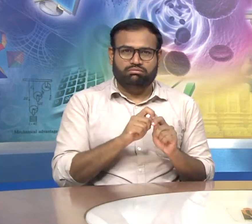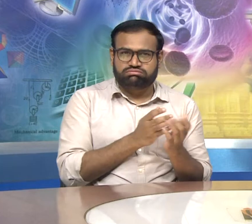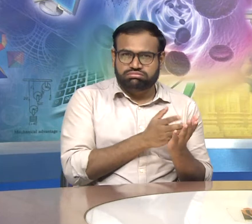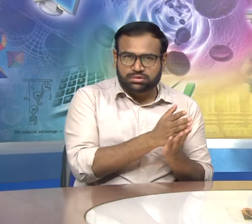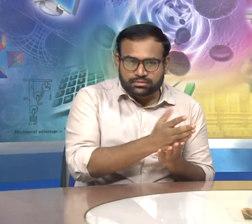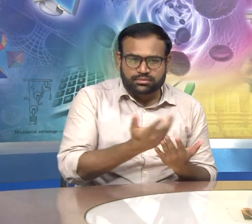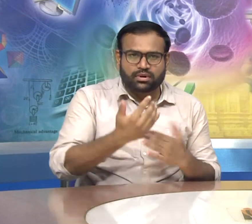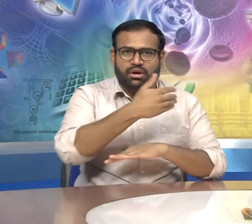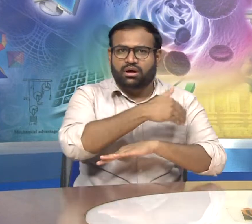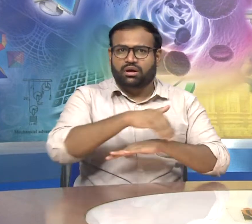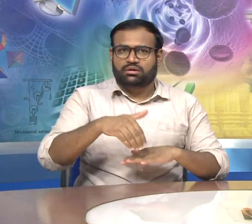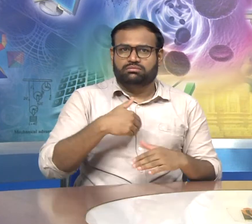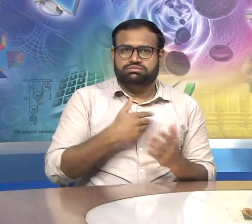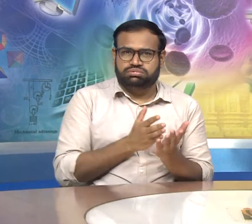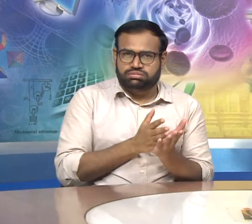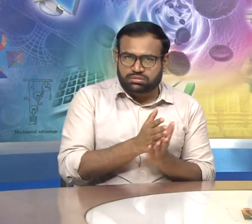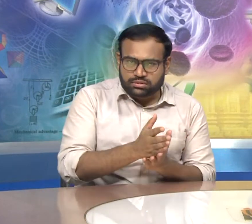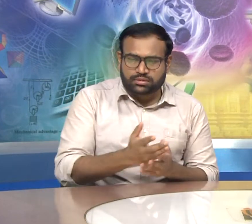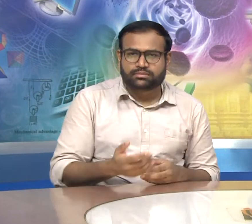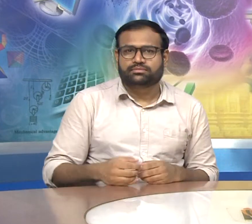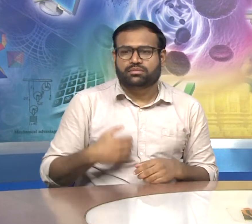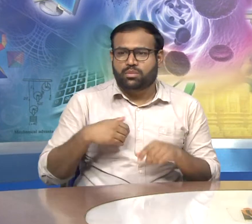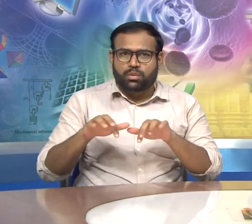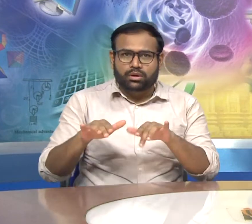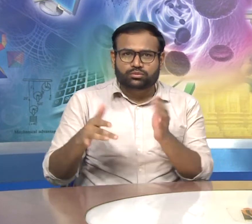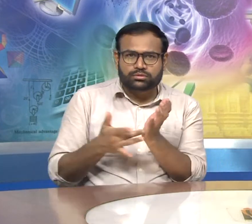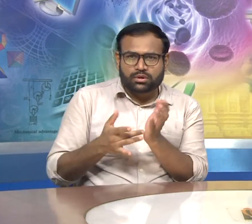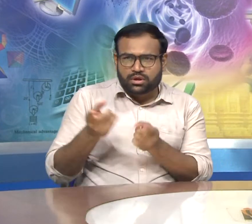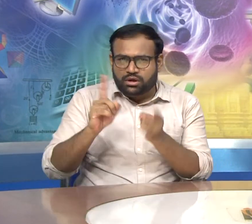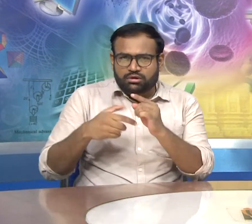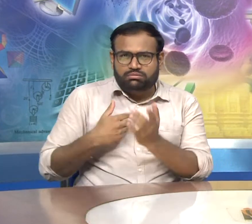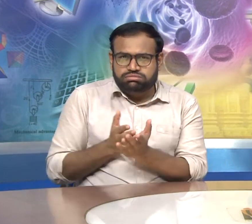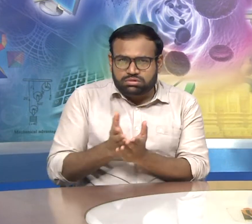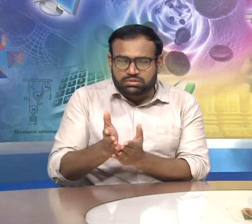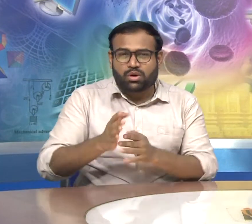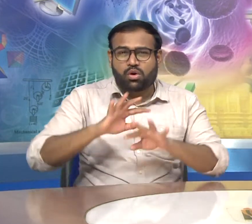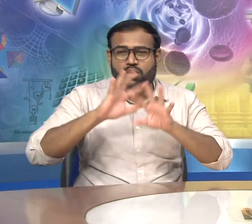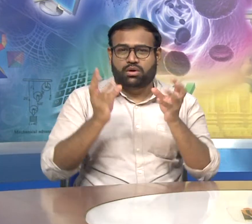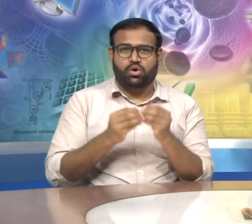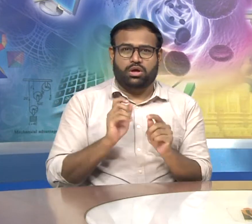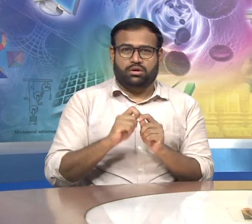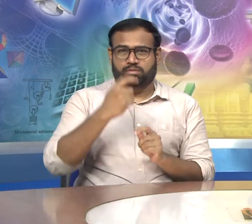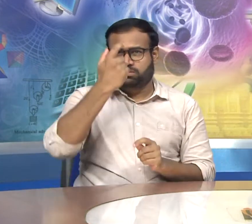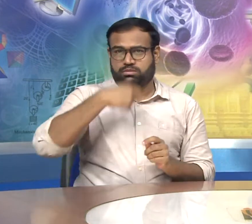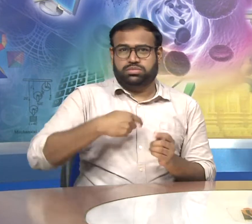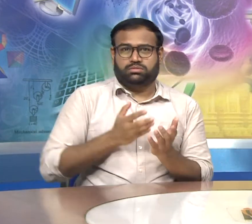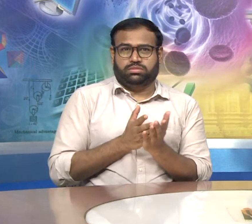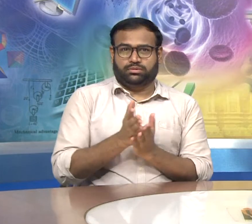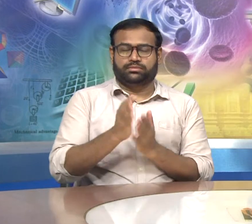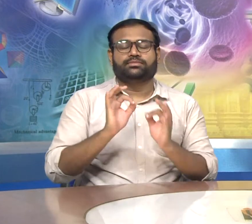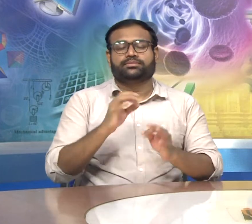work is like doctor is working professionally, engineer is a working professional, ID profession, all these